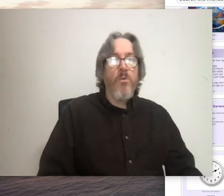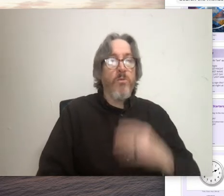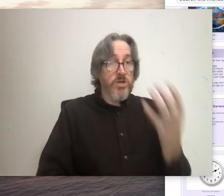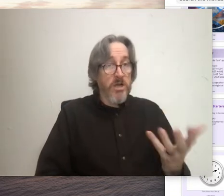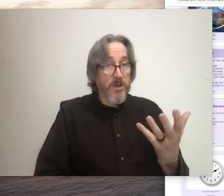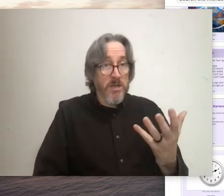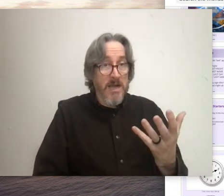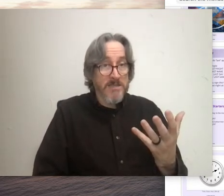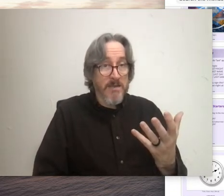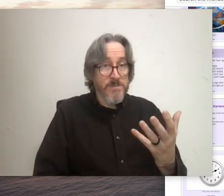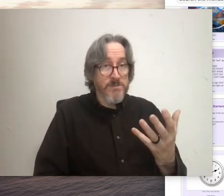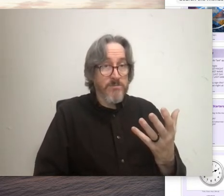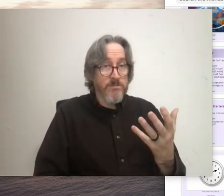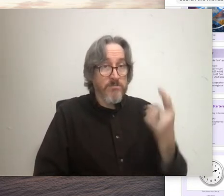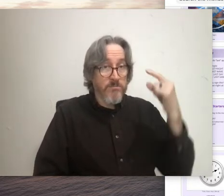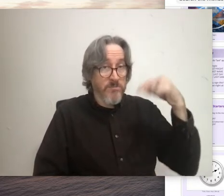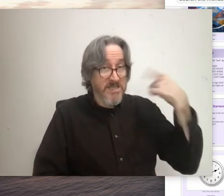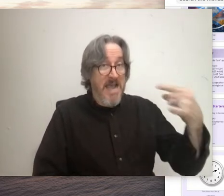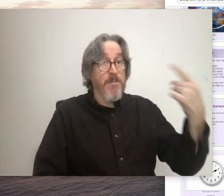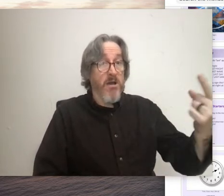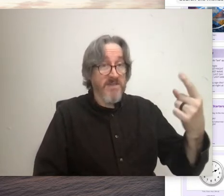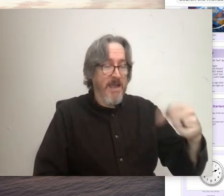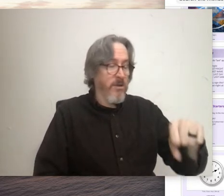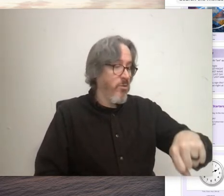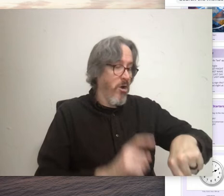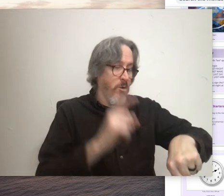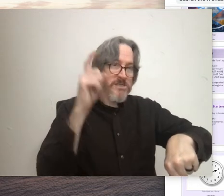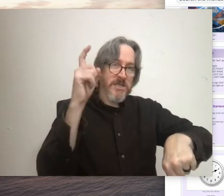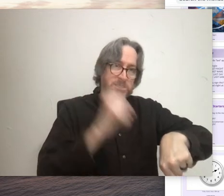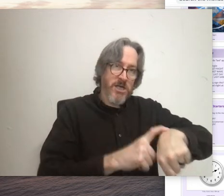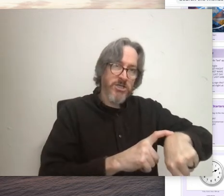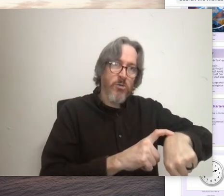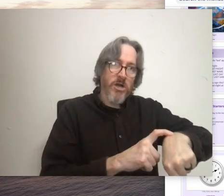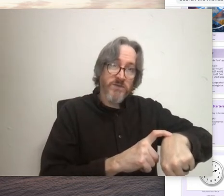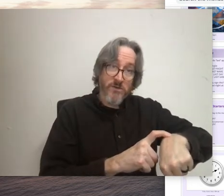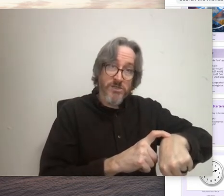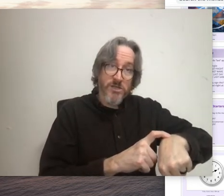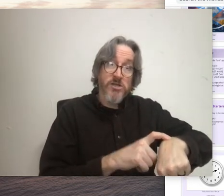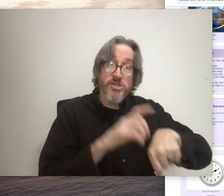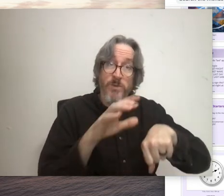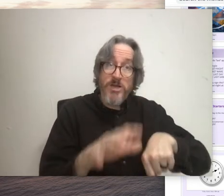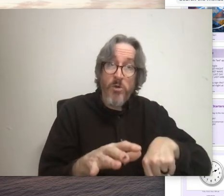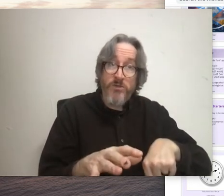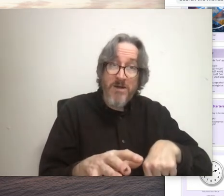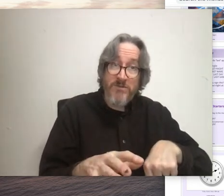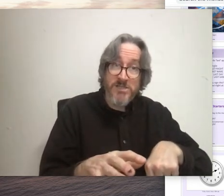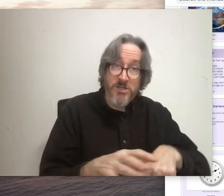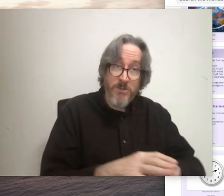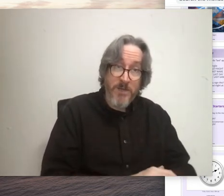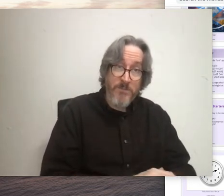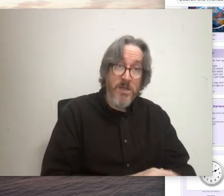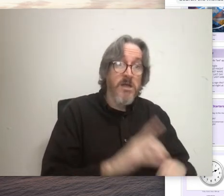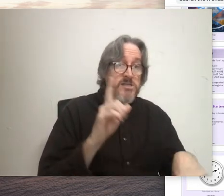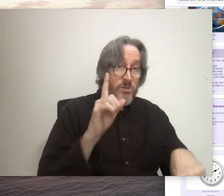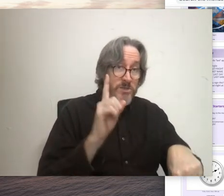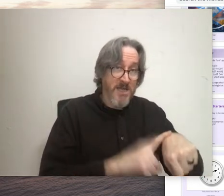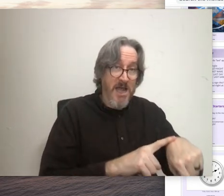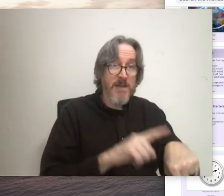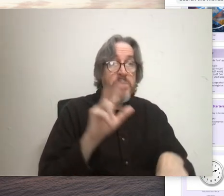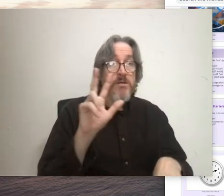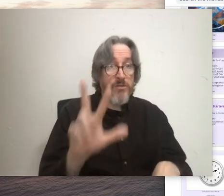Now, when we're talking about clock times, time of day, we're always gonna touch our watch first. So we know what the reference is going to be.